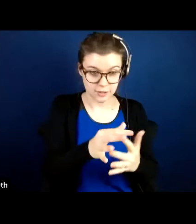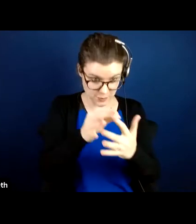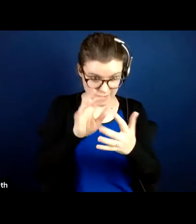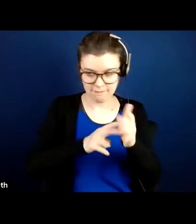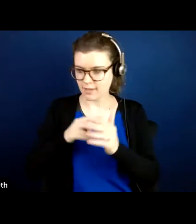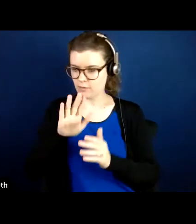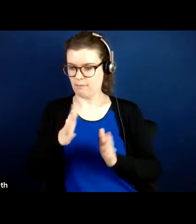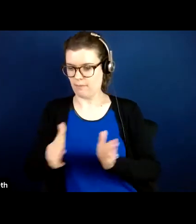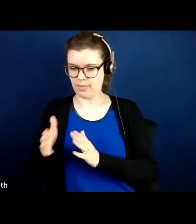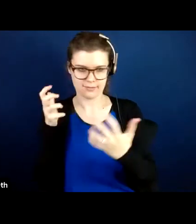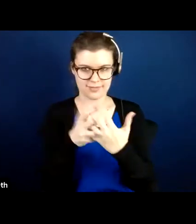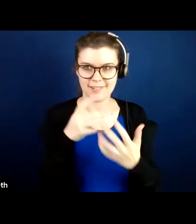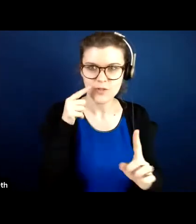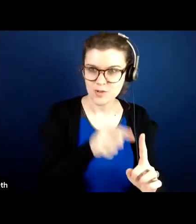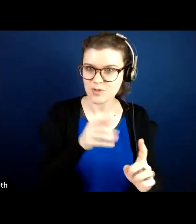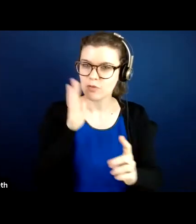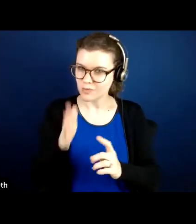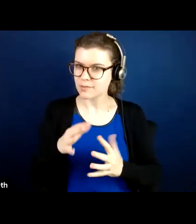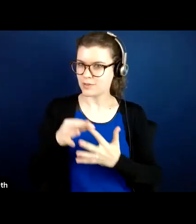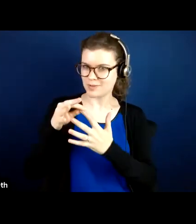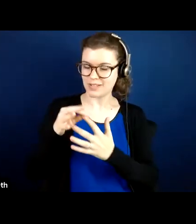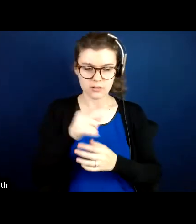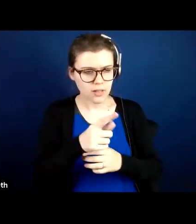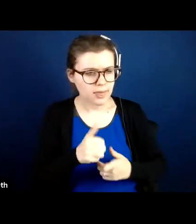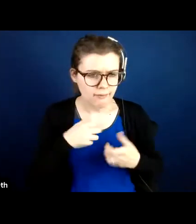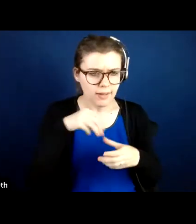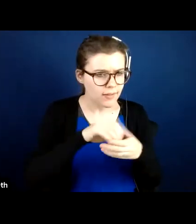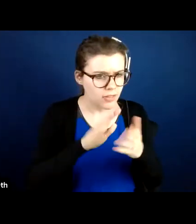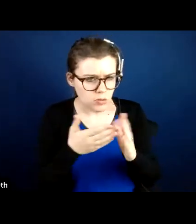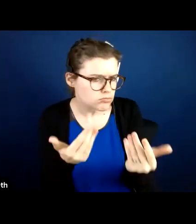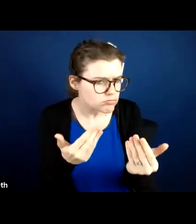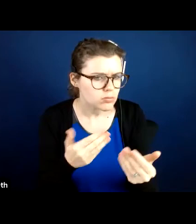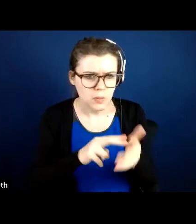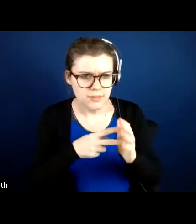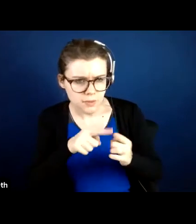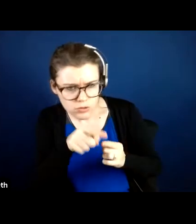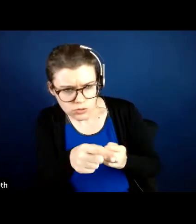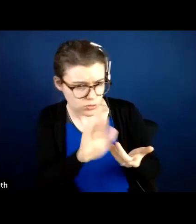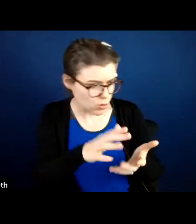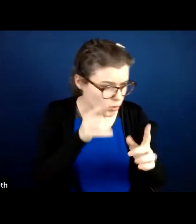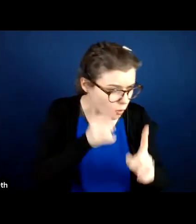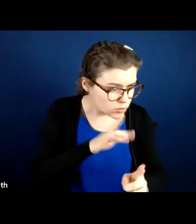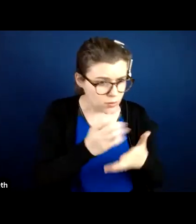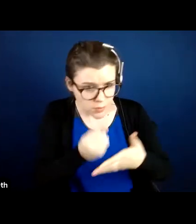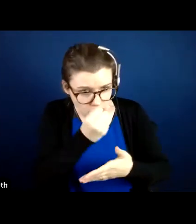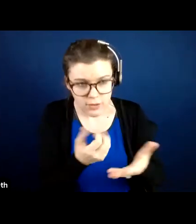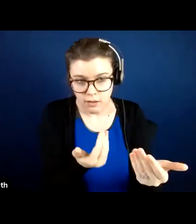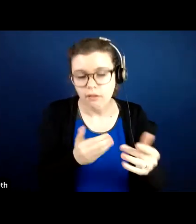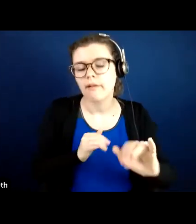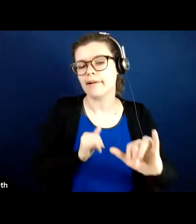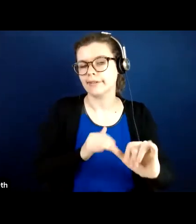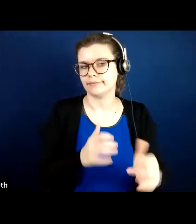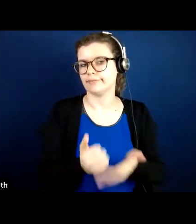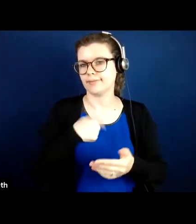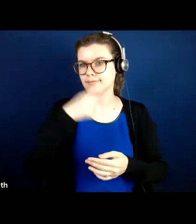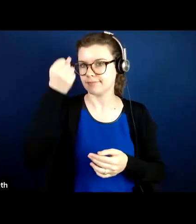is entirely up to them, and they get to help us understand what their goals and priorities are when it comes to leaving